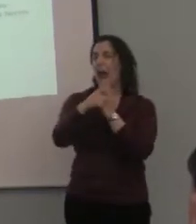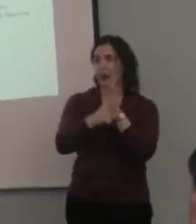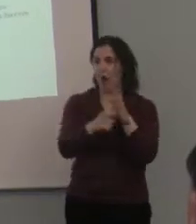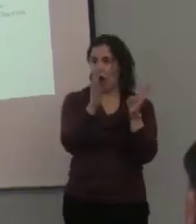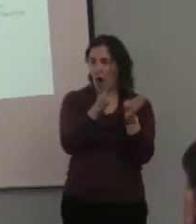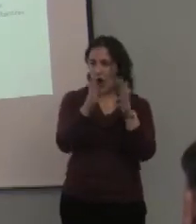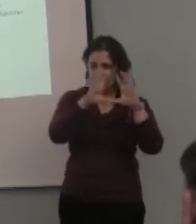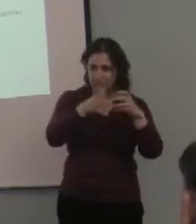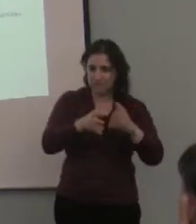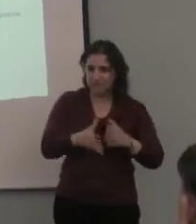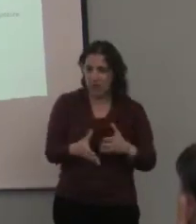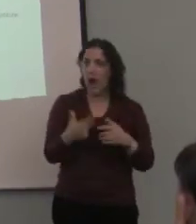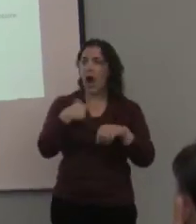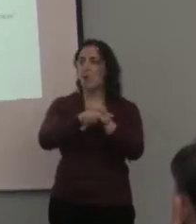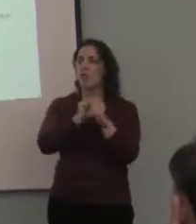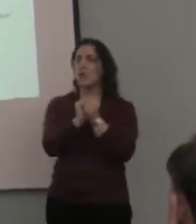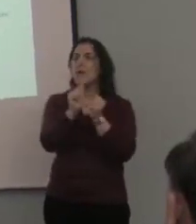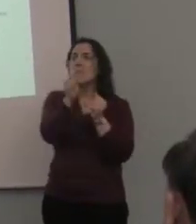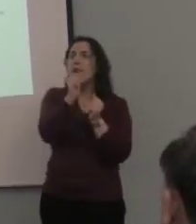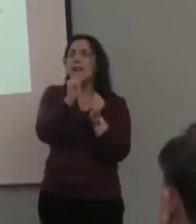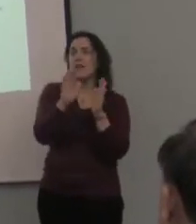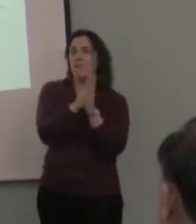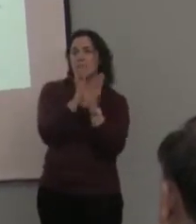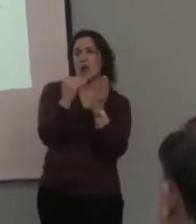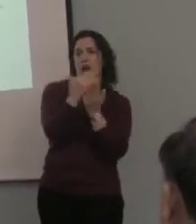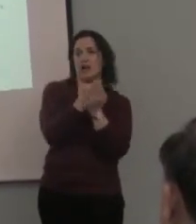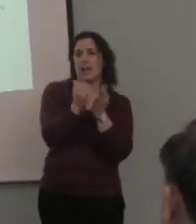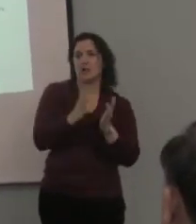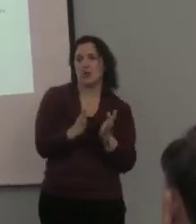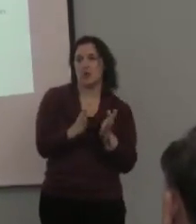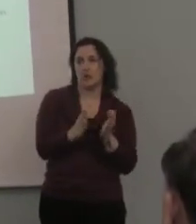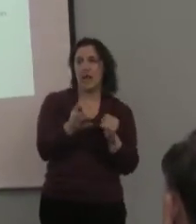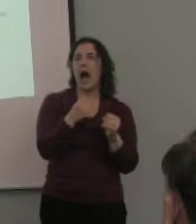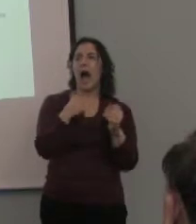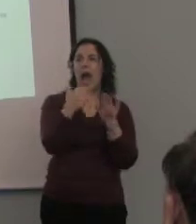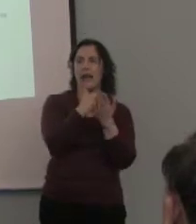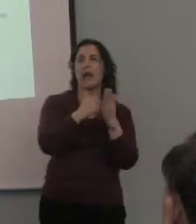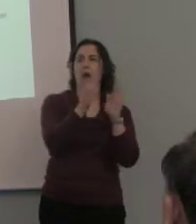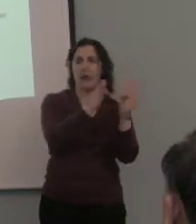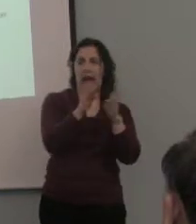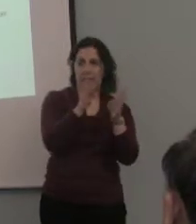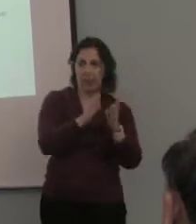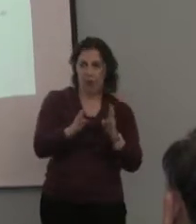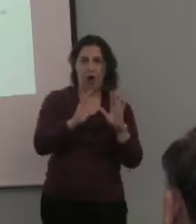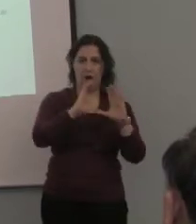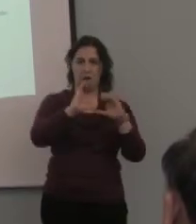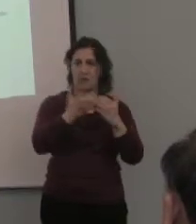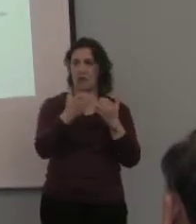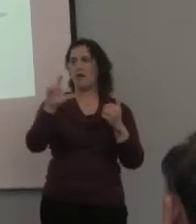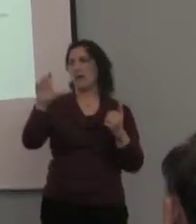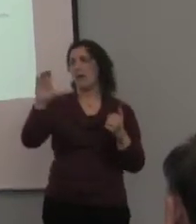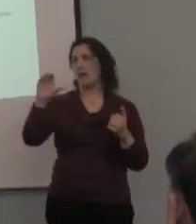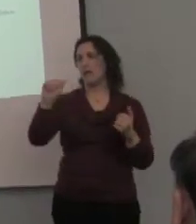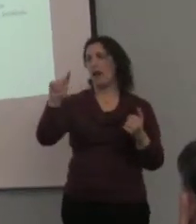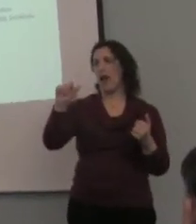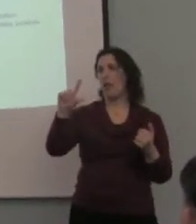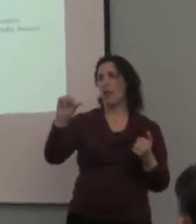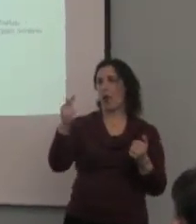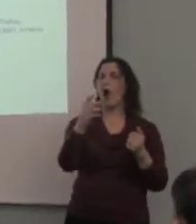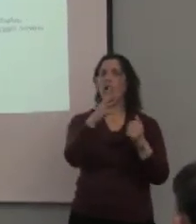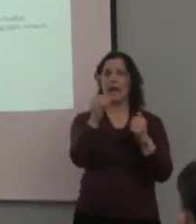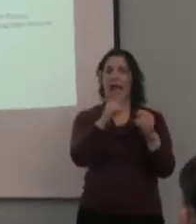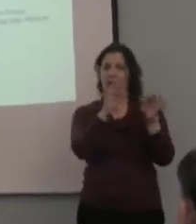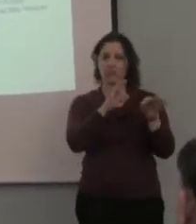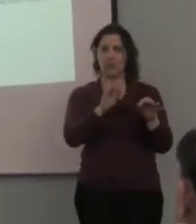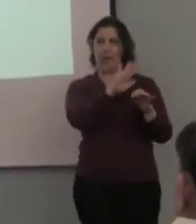with private book collectors, and I catalog and describe their collections. Every collection, of course, is